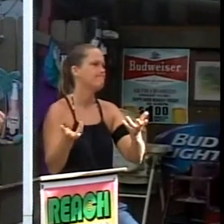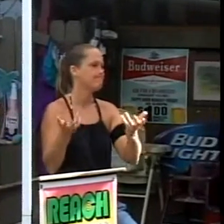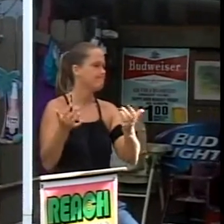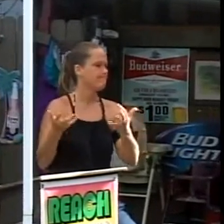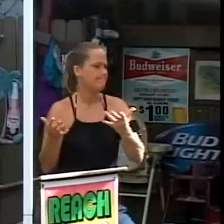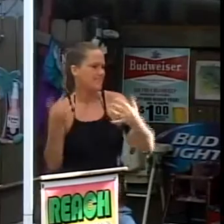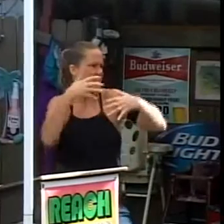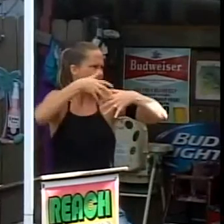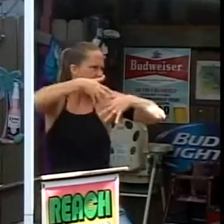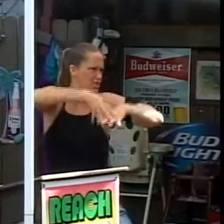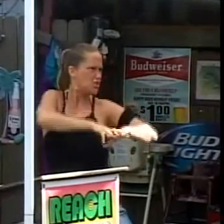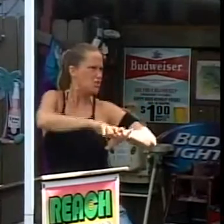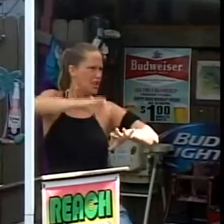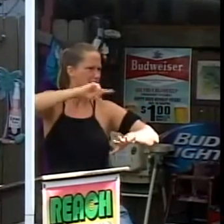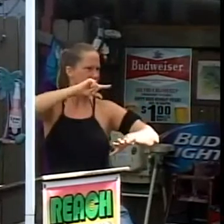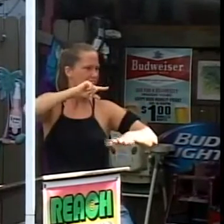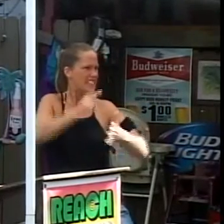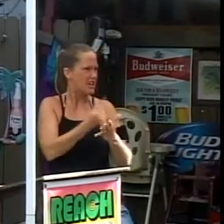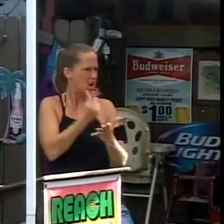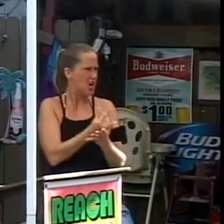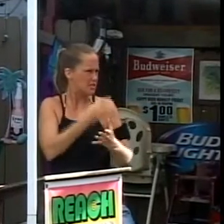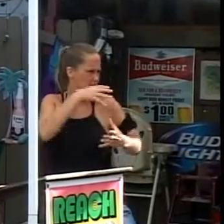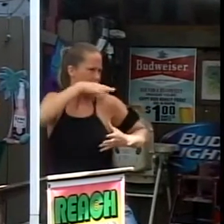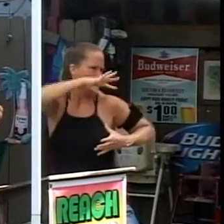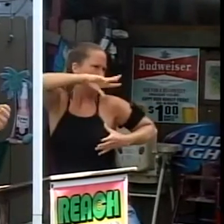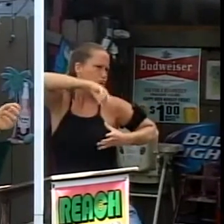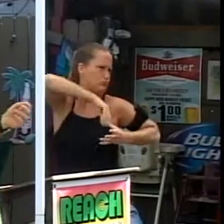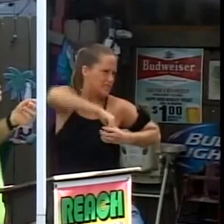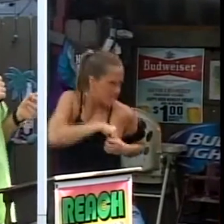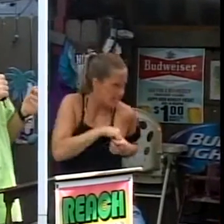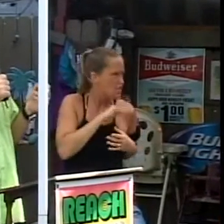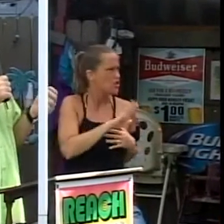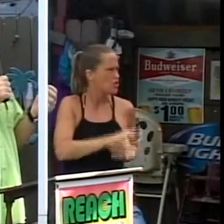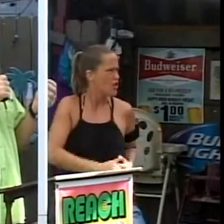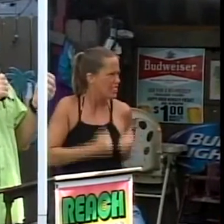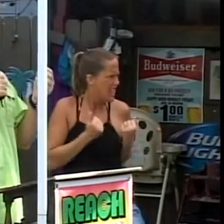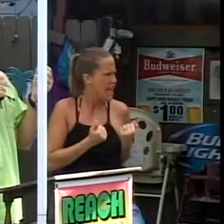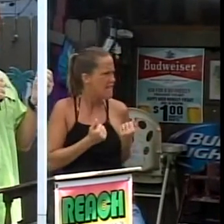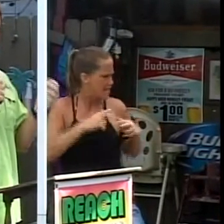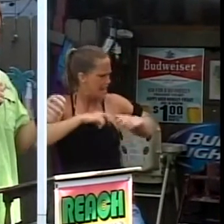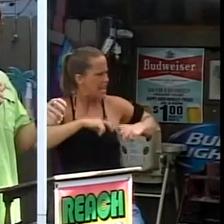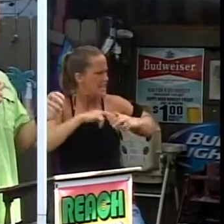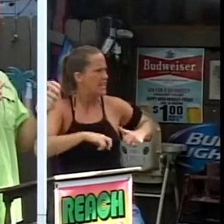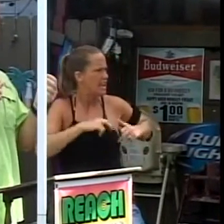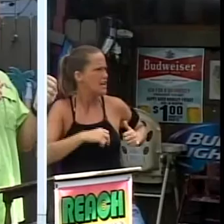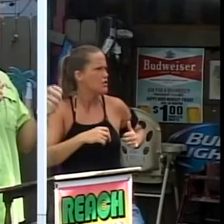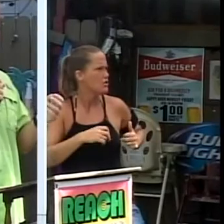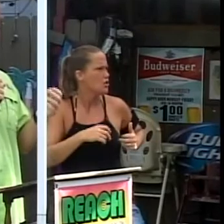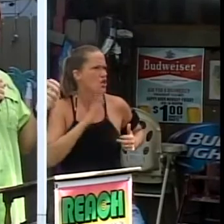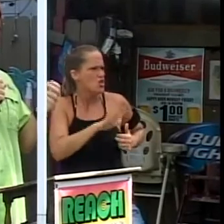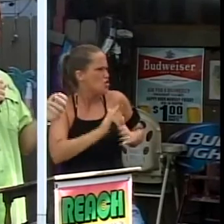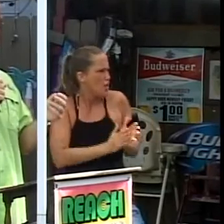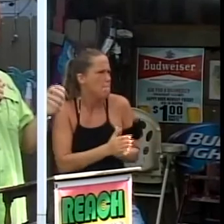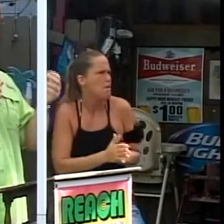understandings about what drives your thinking, what drives your behavior, and what your real identity in Christ, what